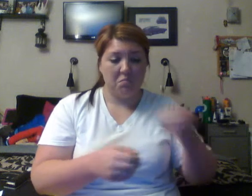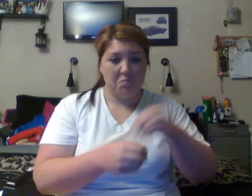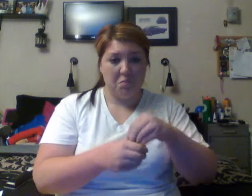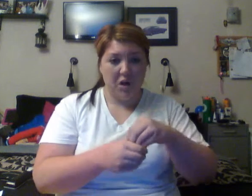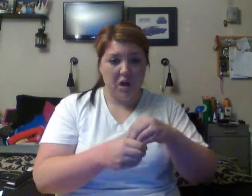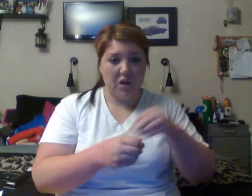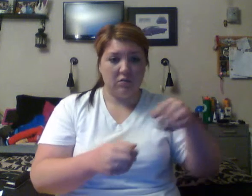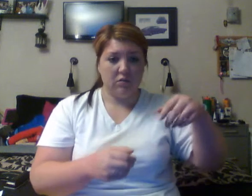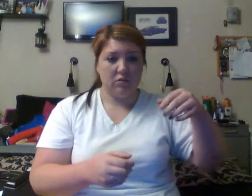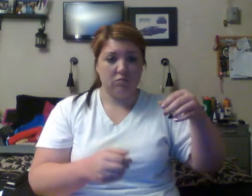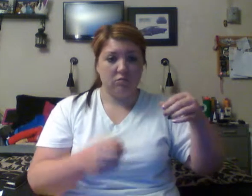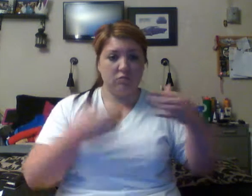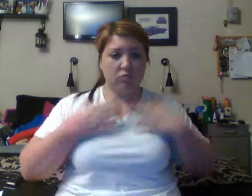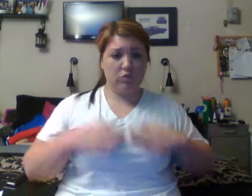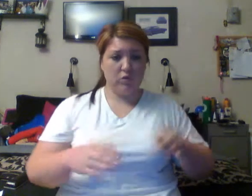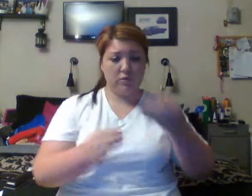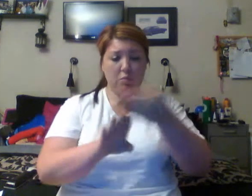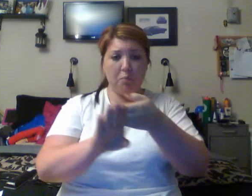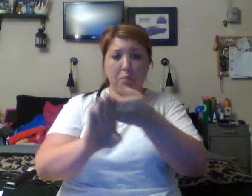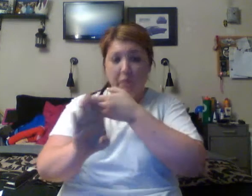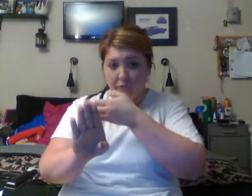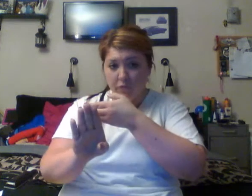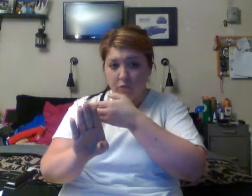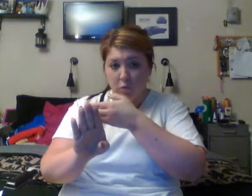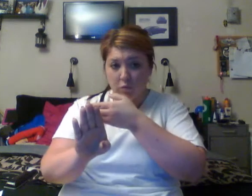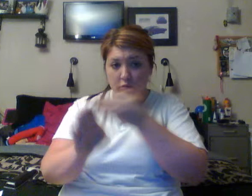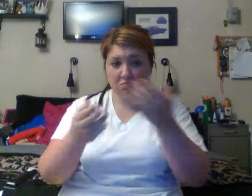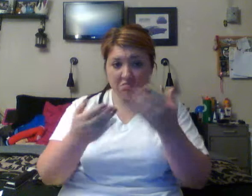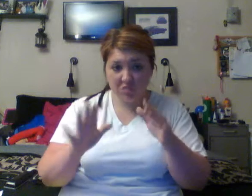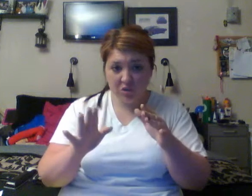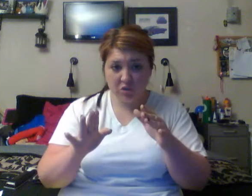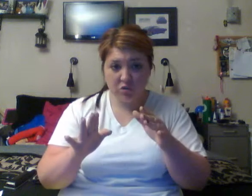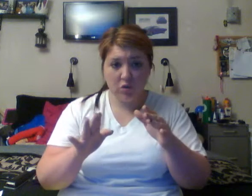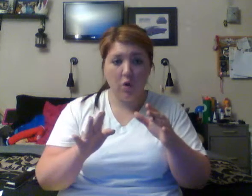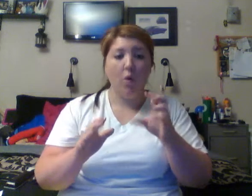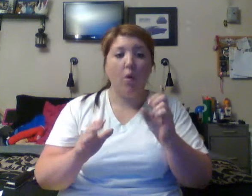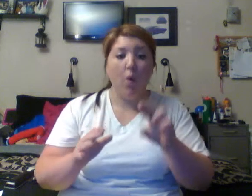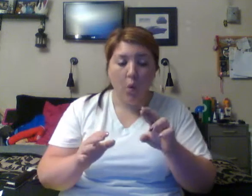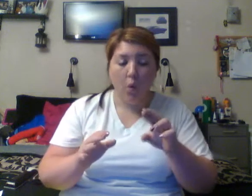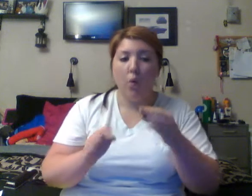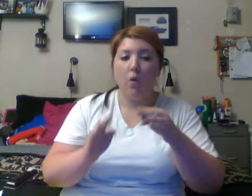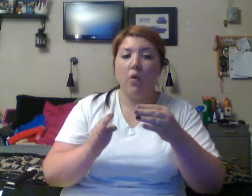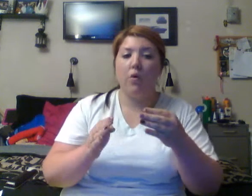garment together, or you can complete the entire garment and then put your zipper in. I think it's